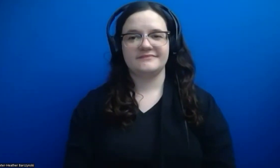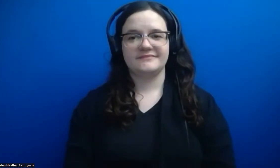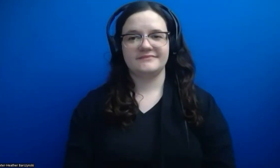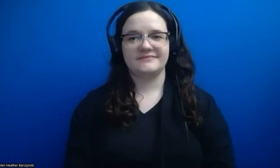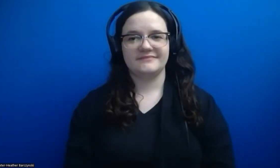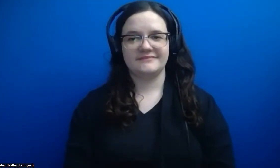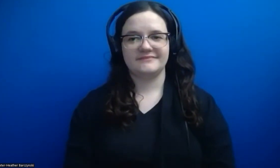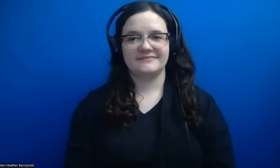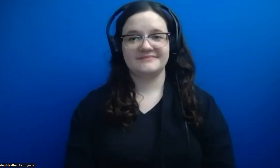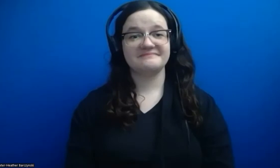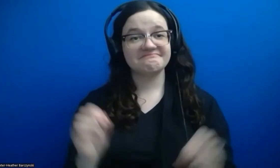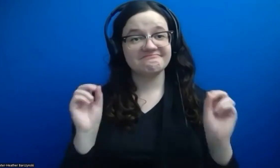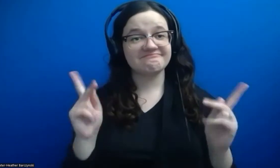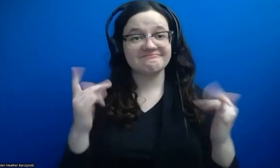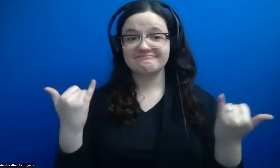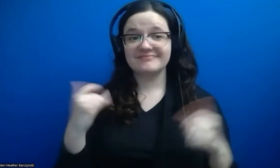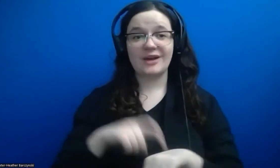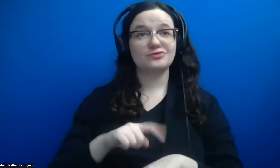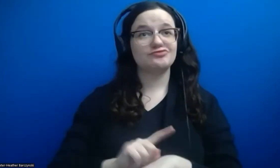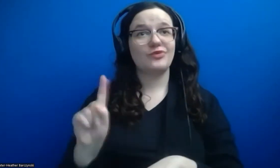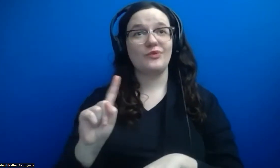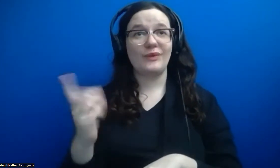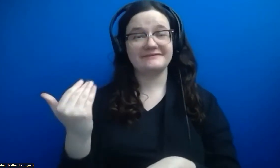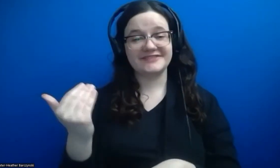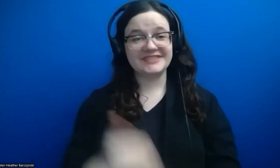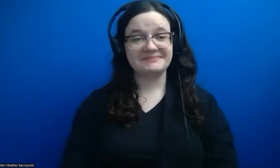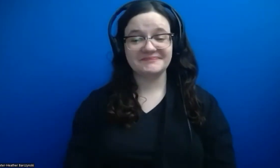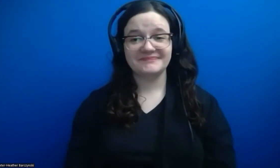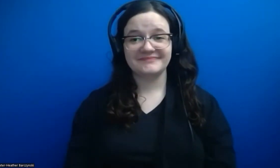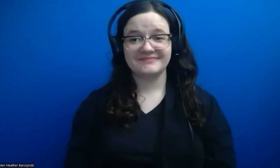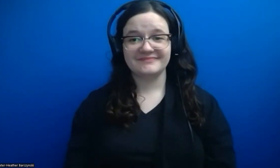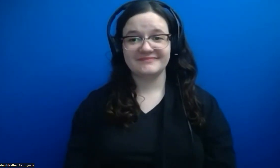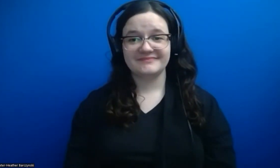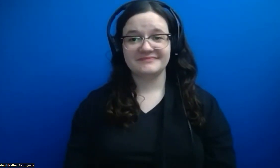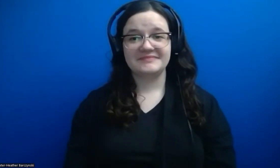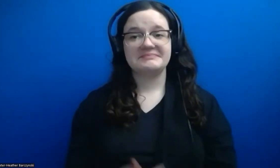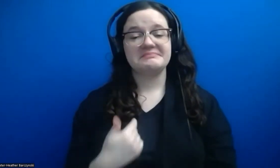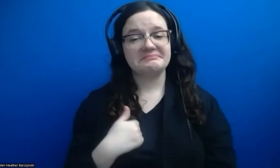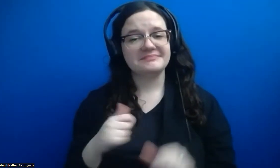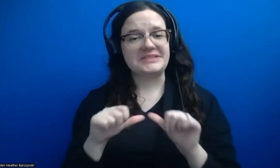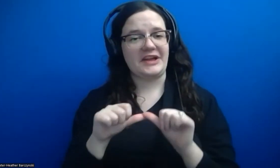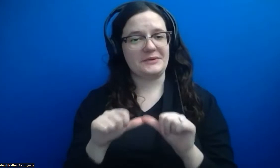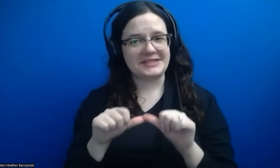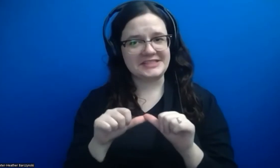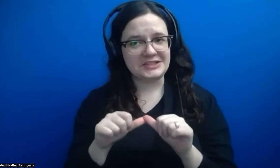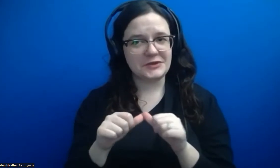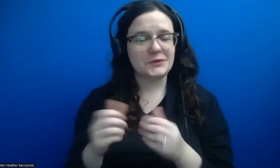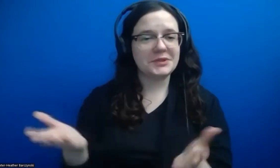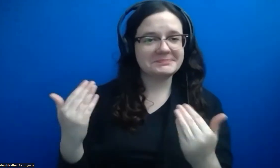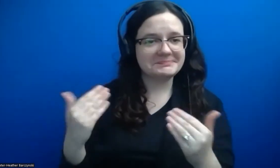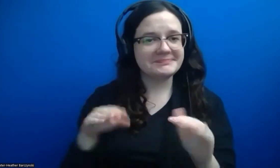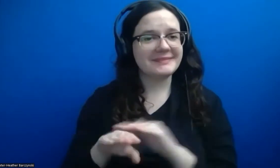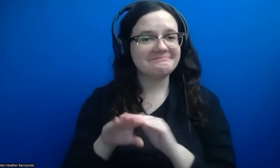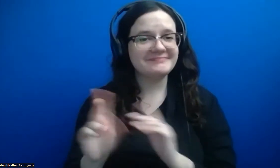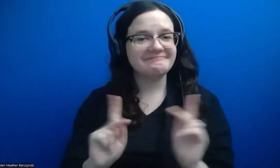Okay, it is 1:15. So as I am continuing to add more people into the room, again, we're